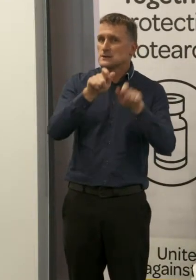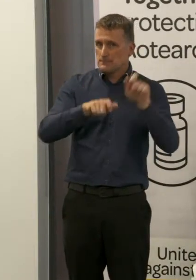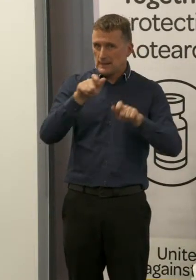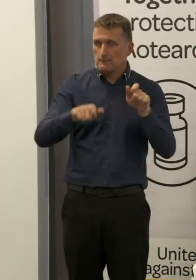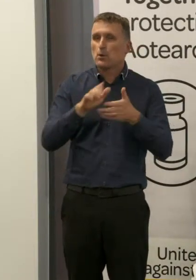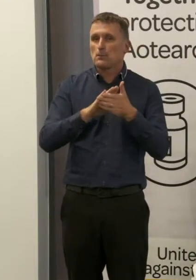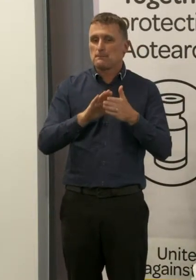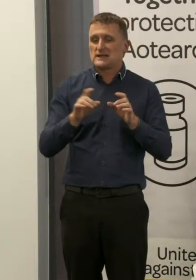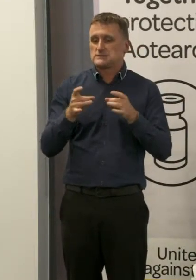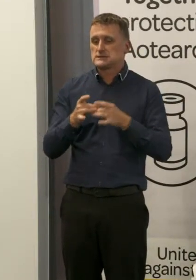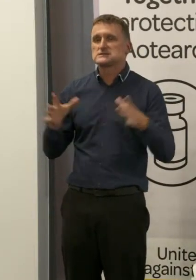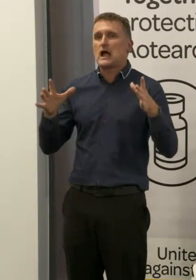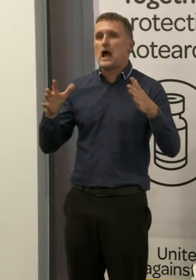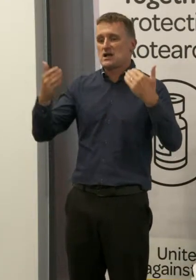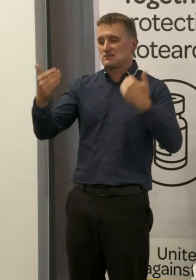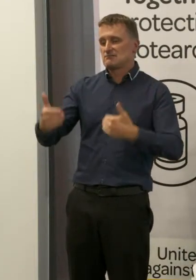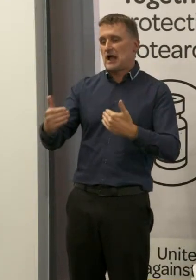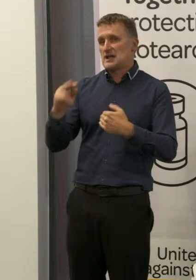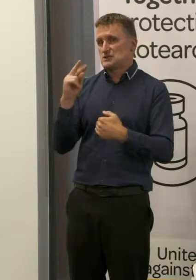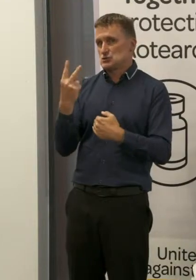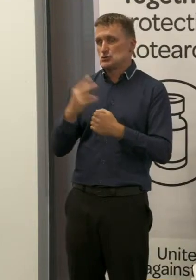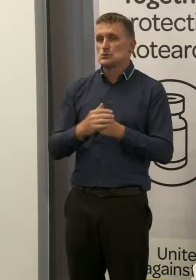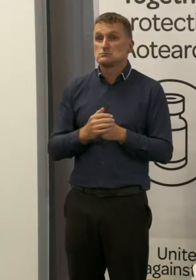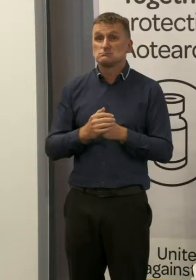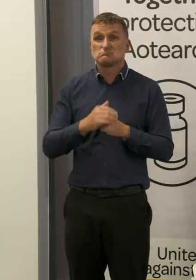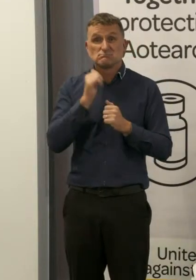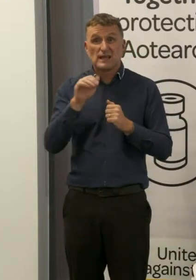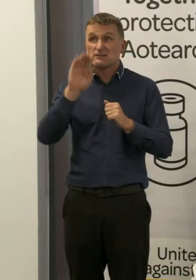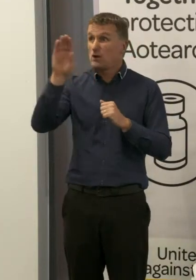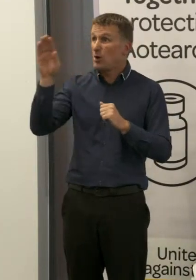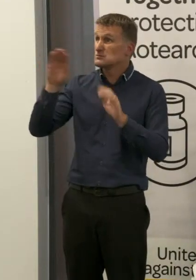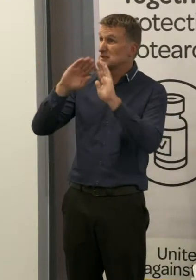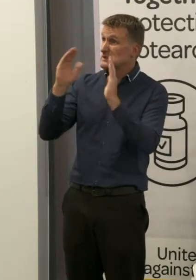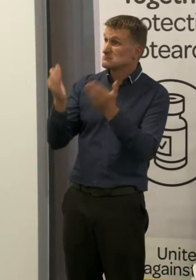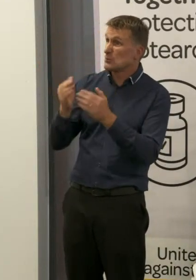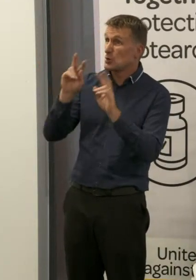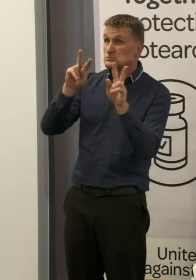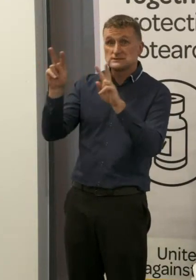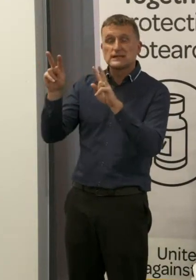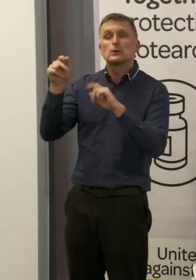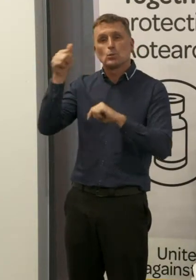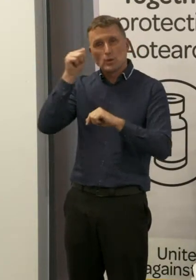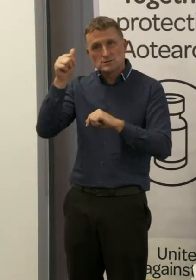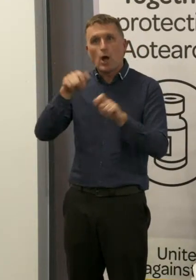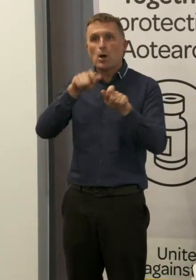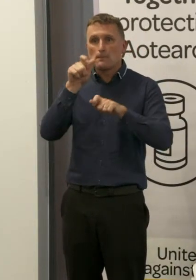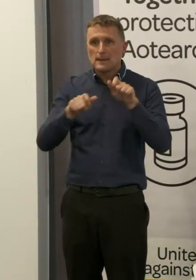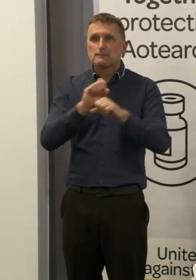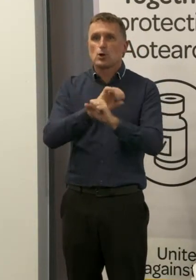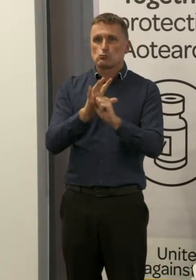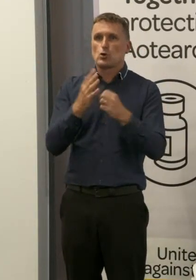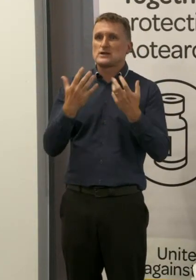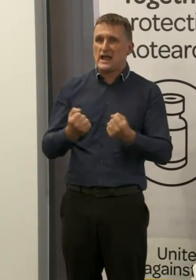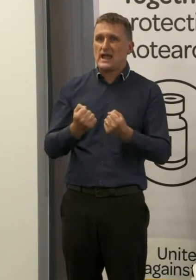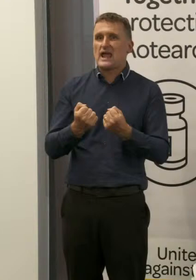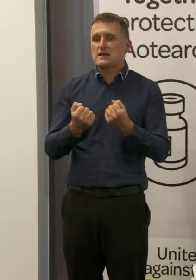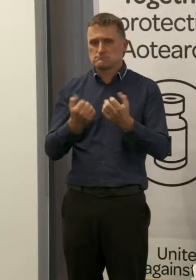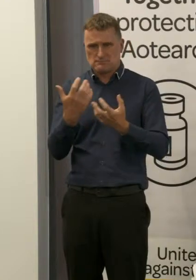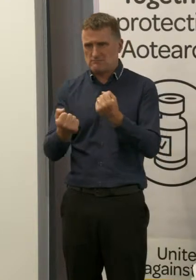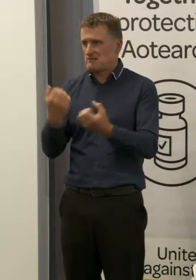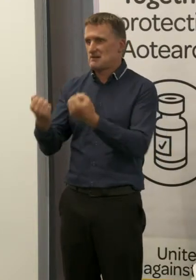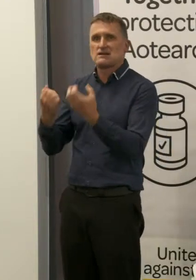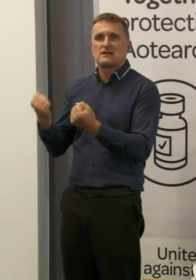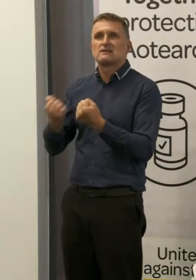If we look at the experience from other countries, there is no doubt that case numbers will keep going up. We now have them in all cases in all regions of New